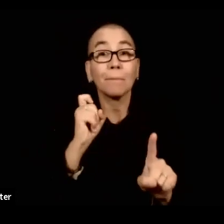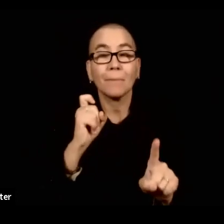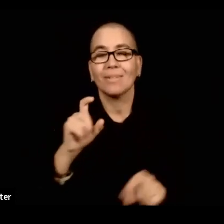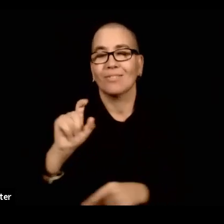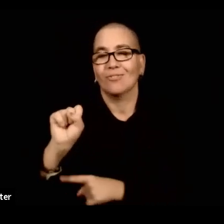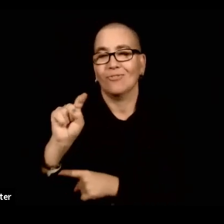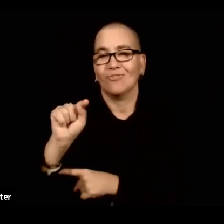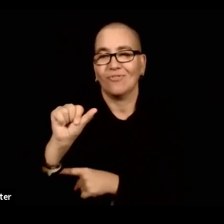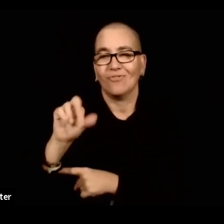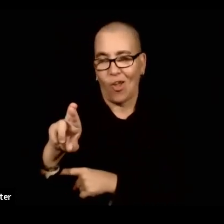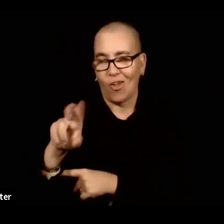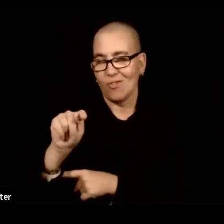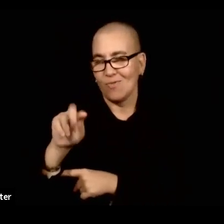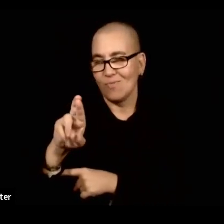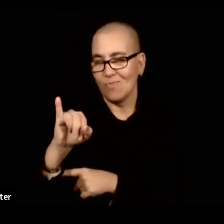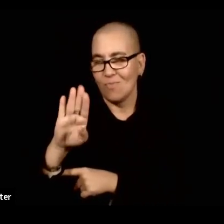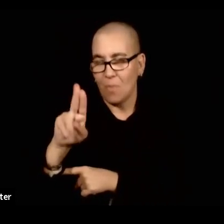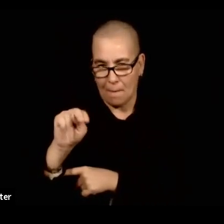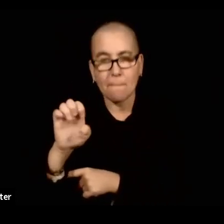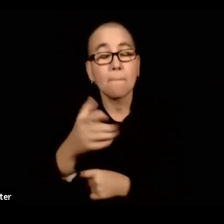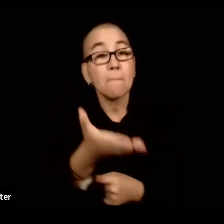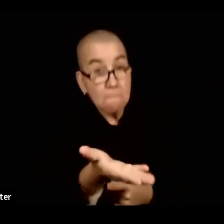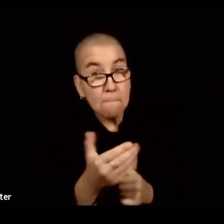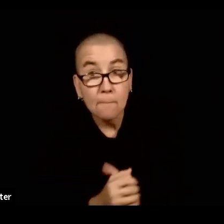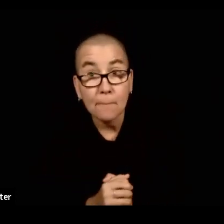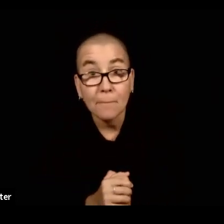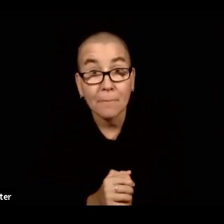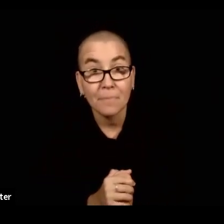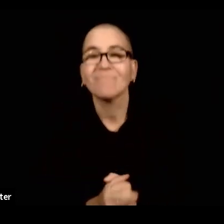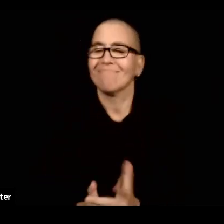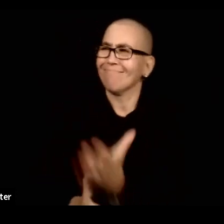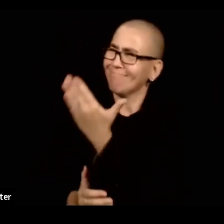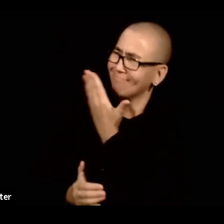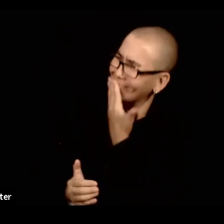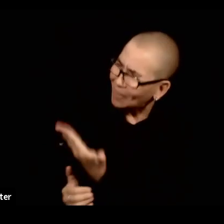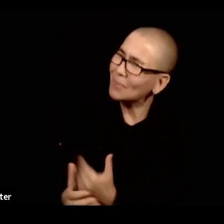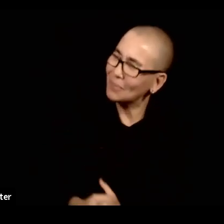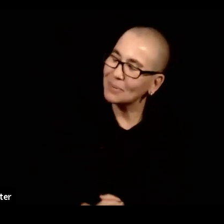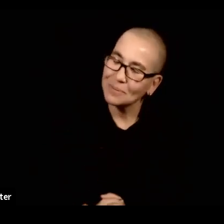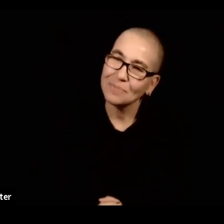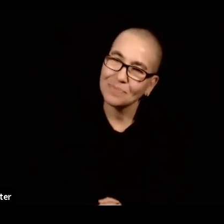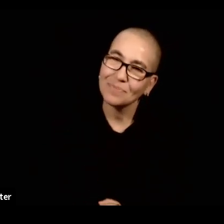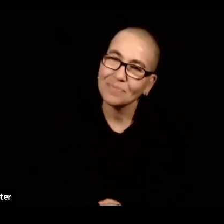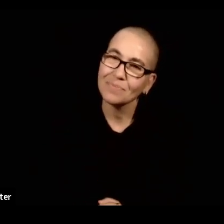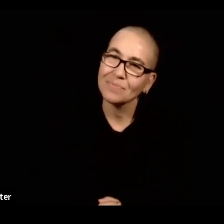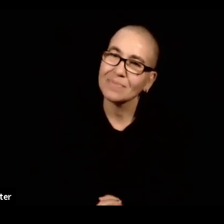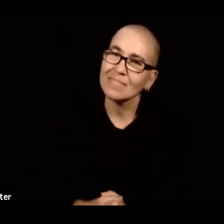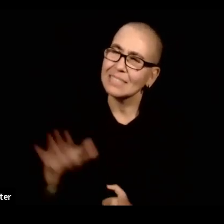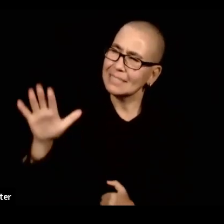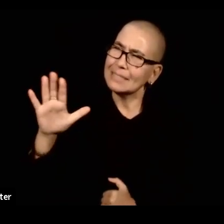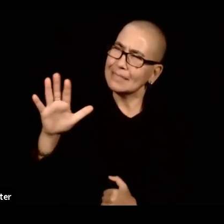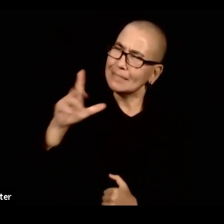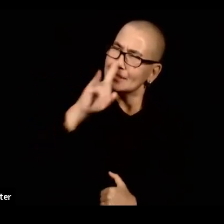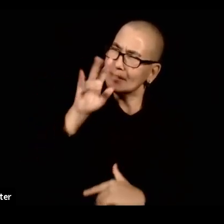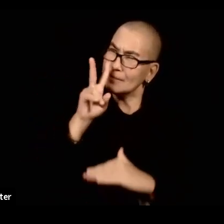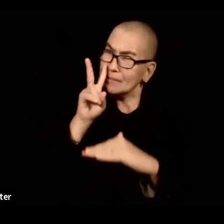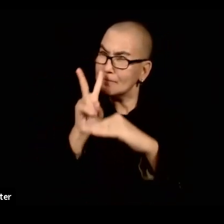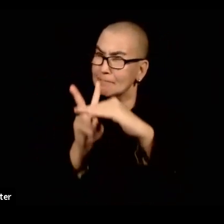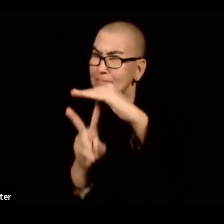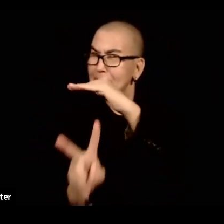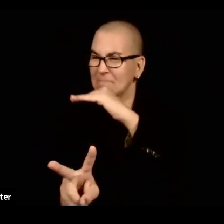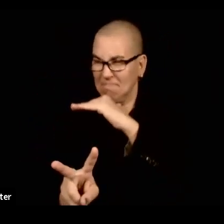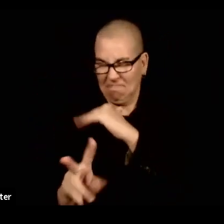Hi, thank you. Looking ahead, it appears increasingly likely that we will someday at least have a vaccine against COVID, but we're unlikely to have enough